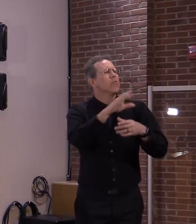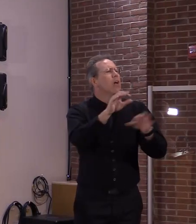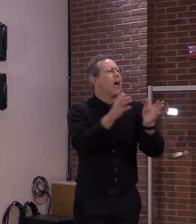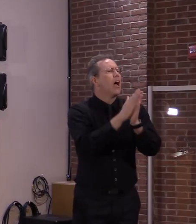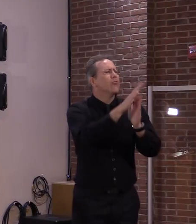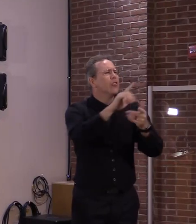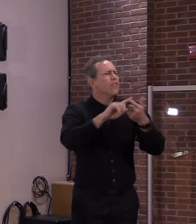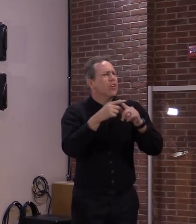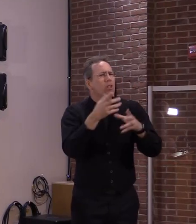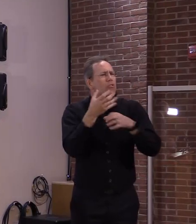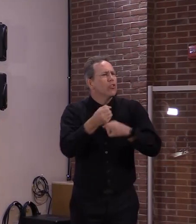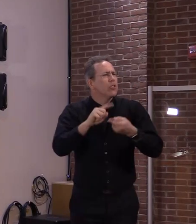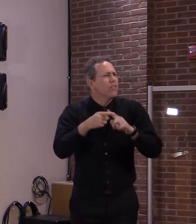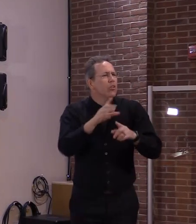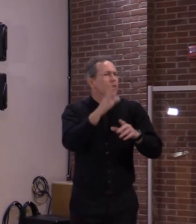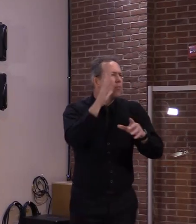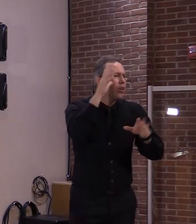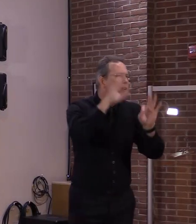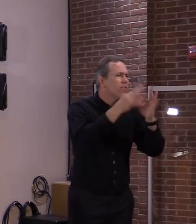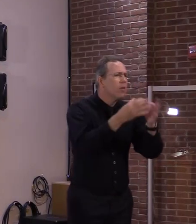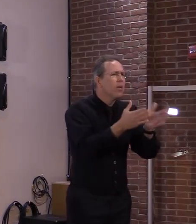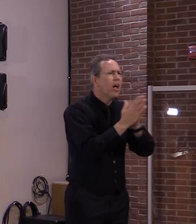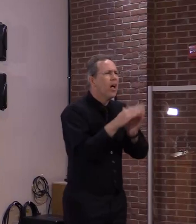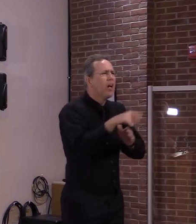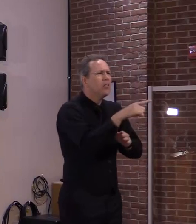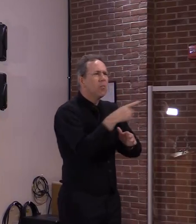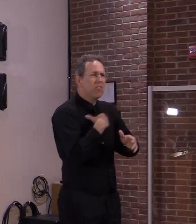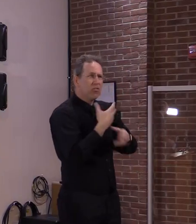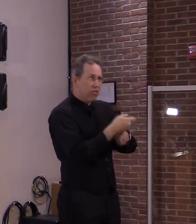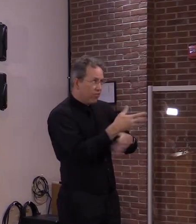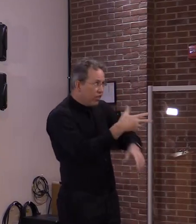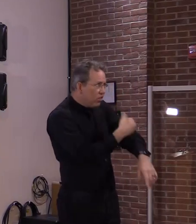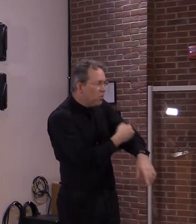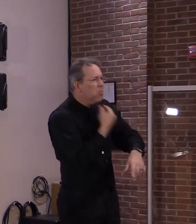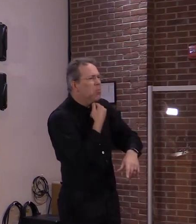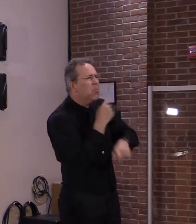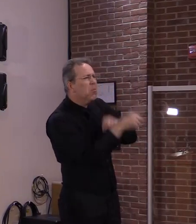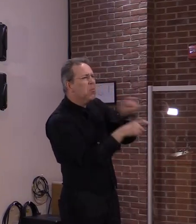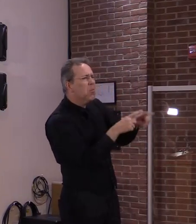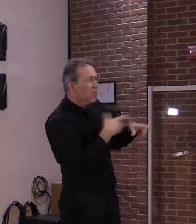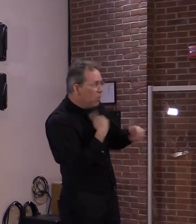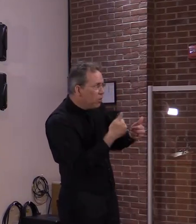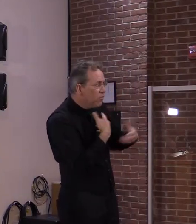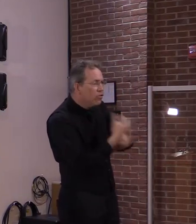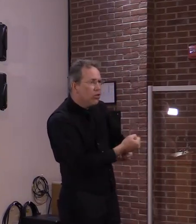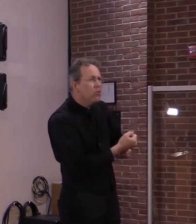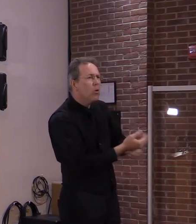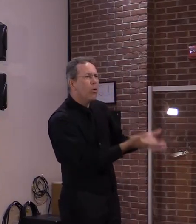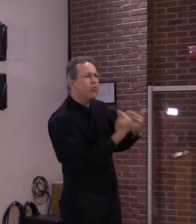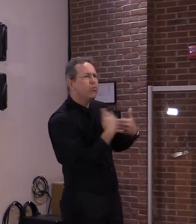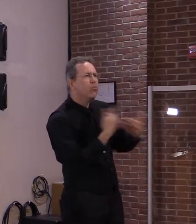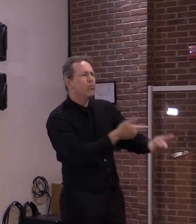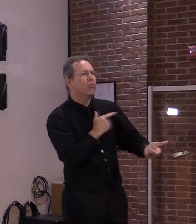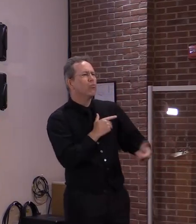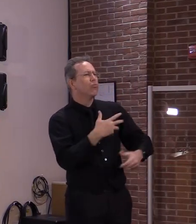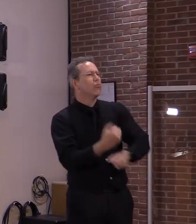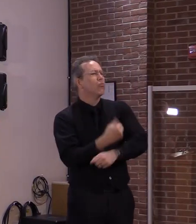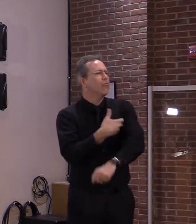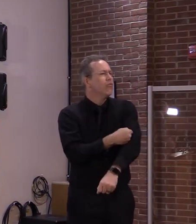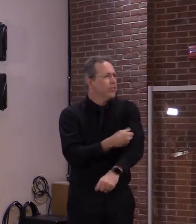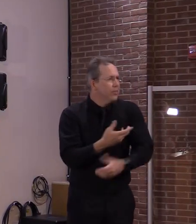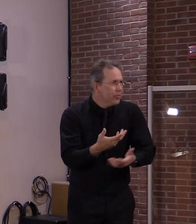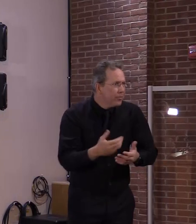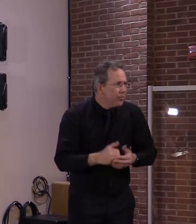reliable sources are people like the governor and myself, who they see all the time and apparently trust based on survey